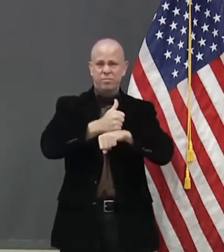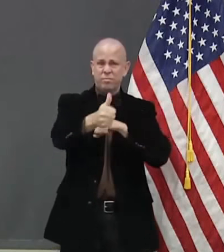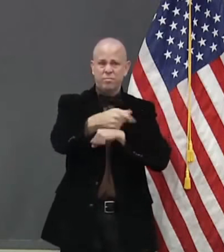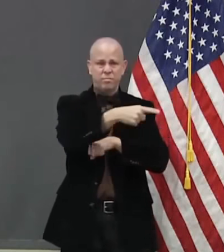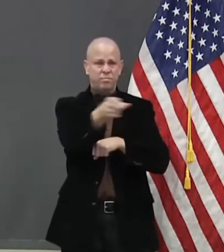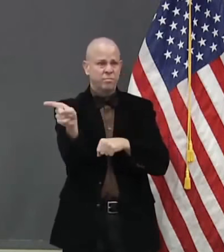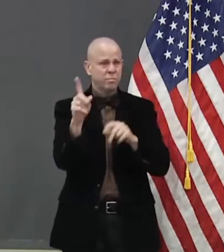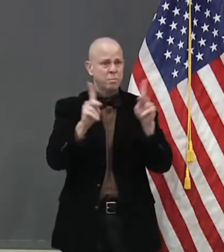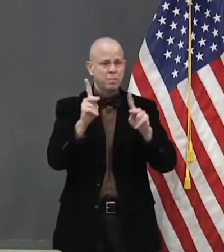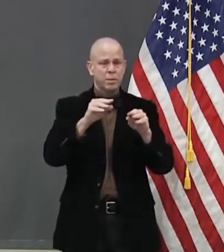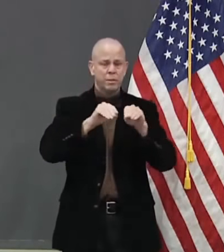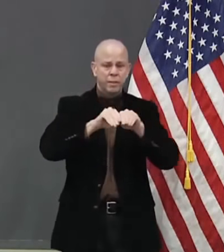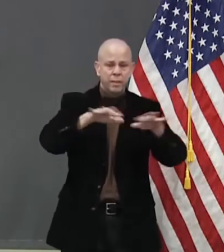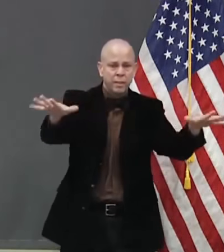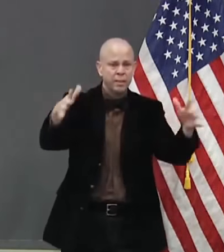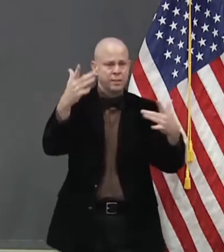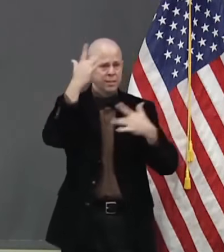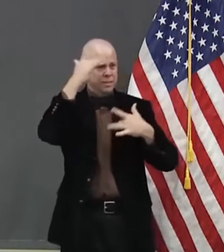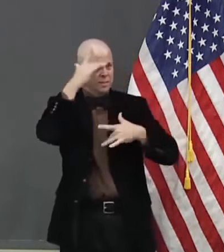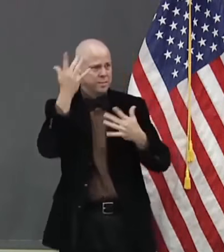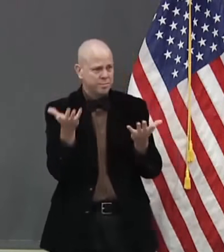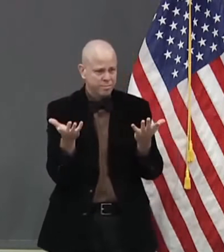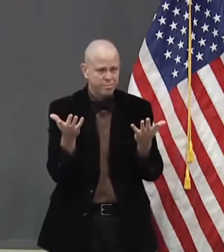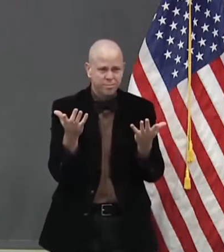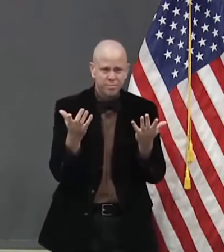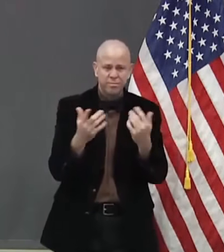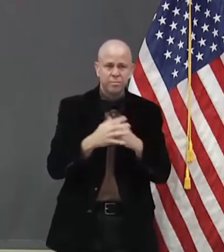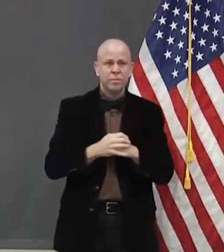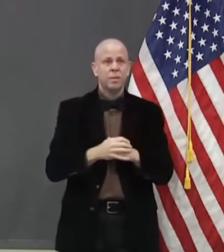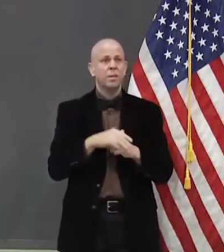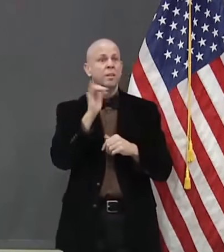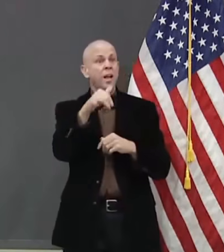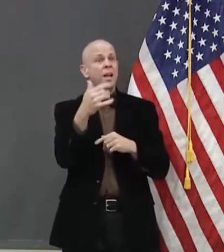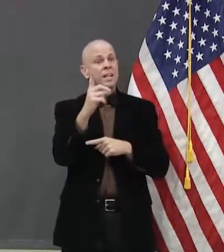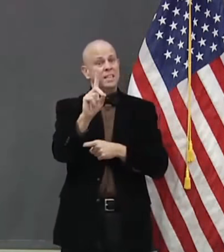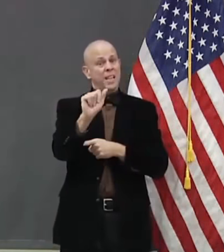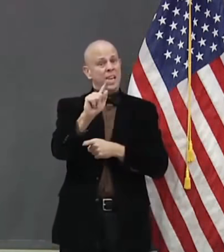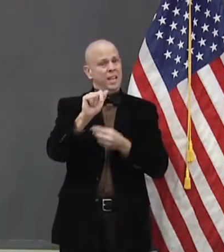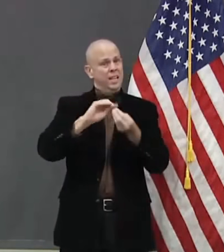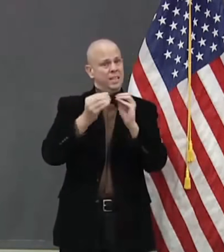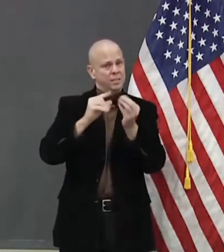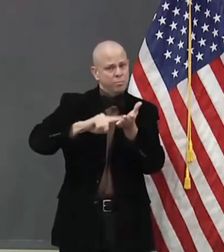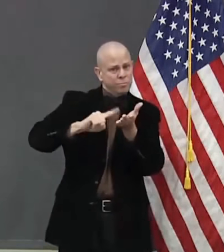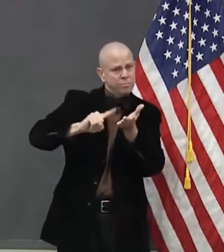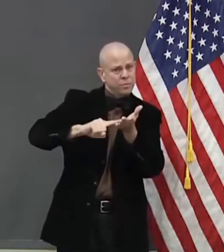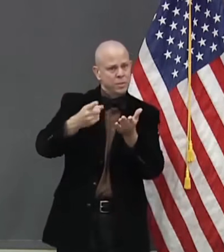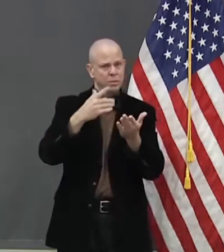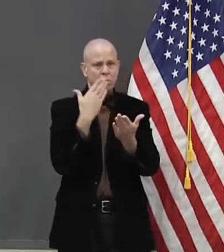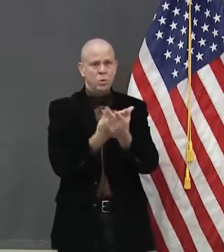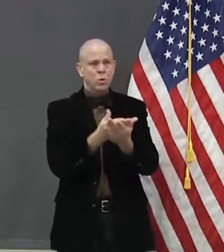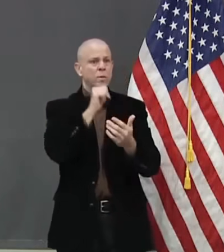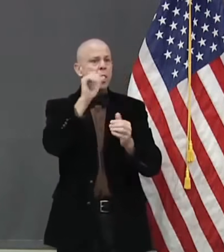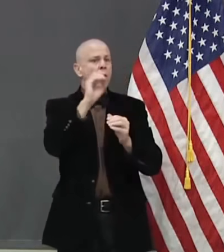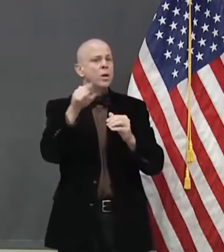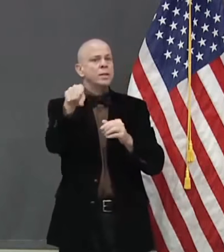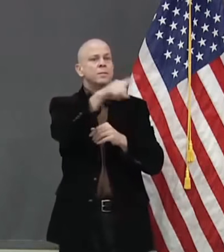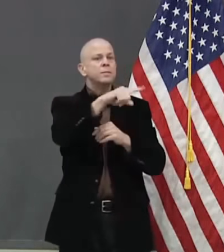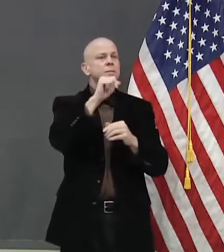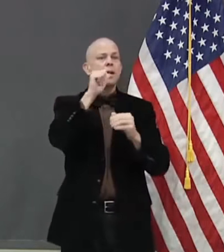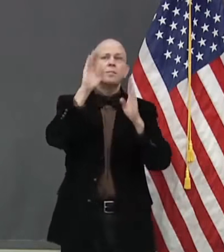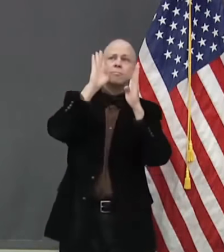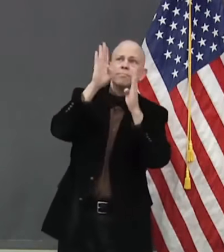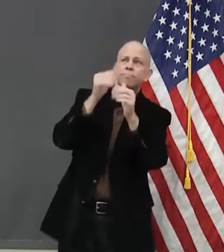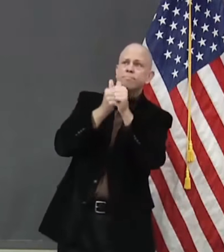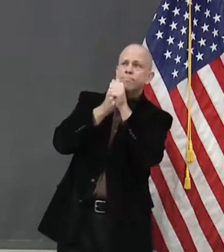community spread in Oregon. The data is proving that not all Oregonians are listening.